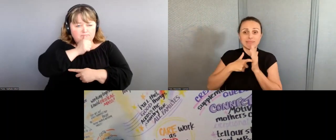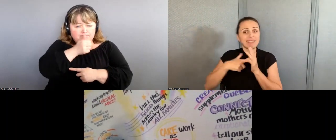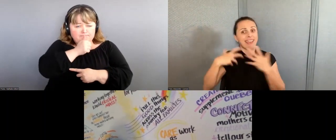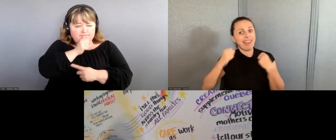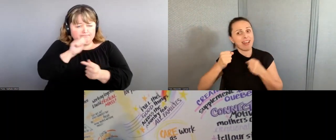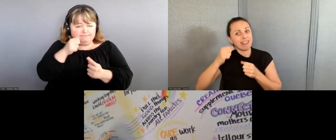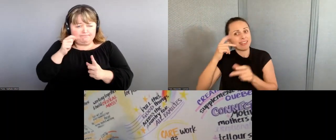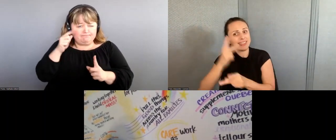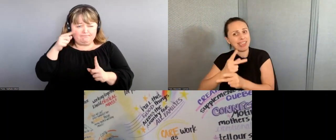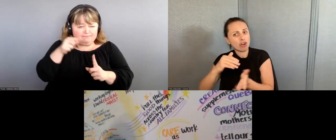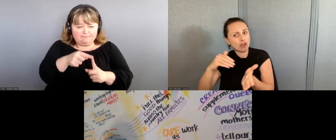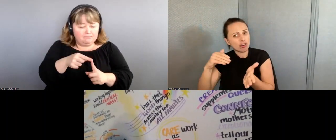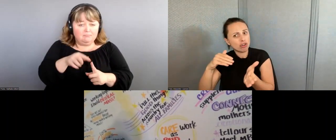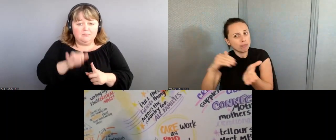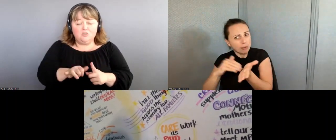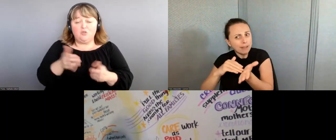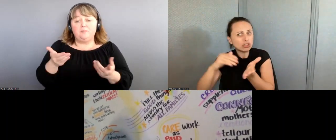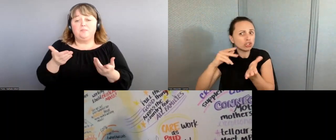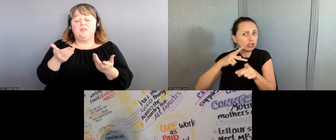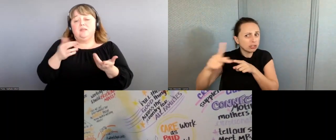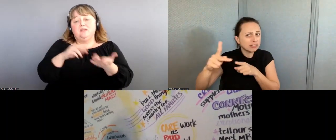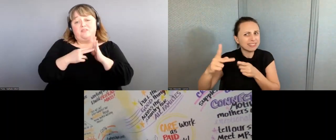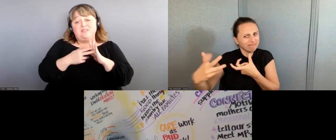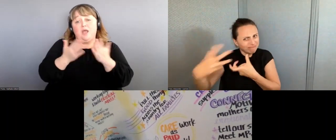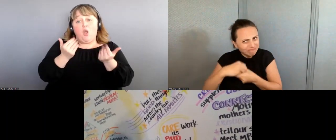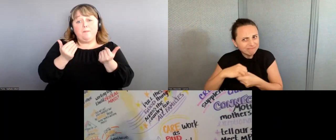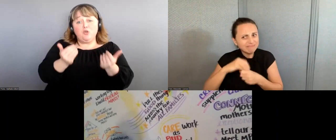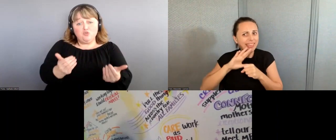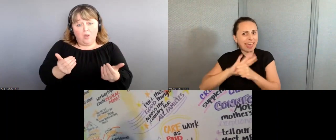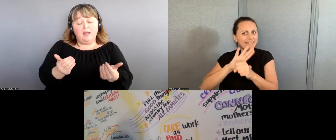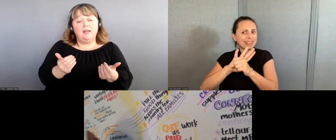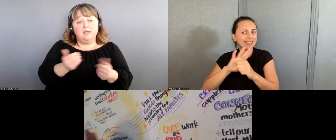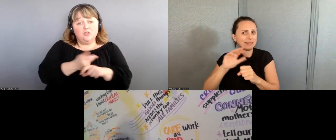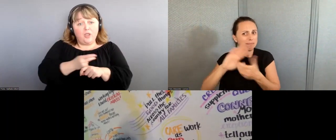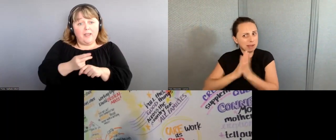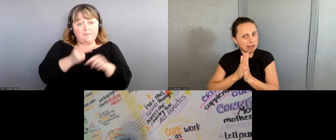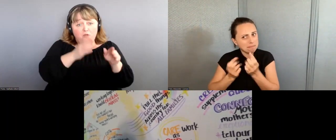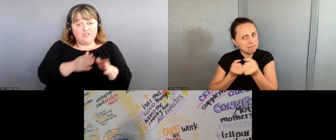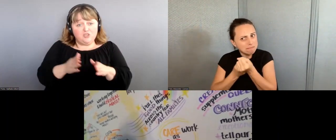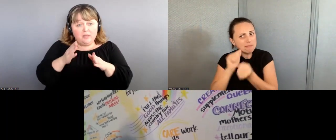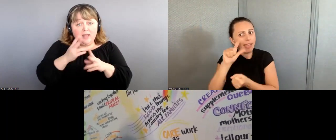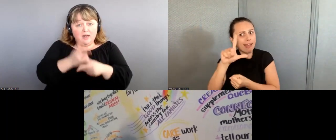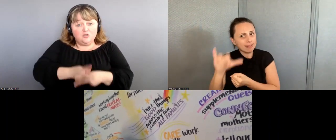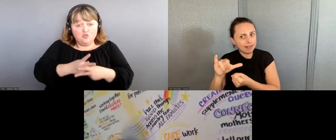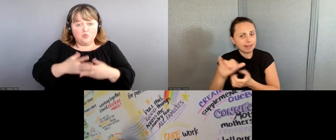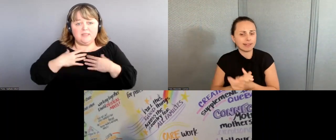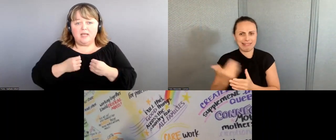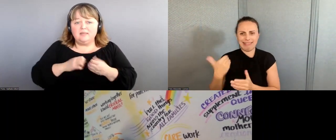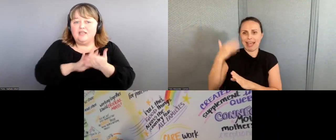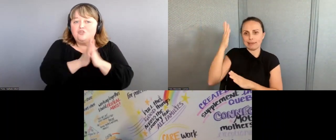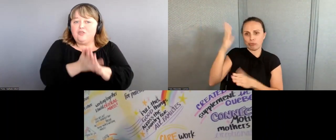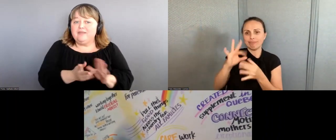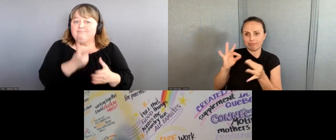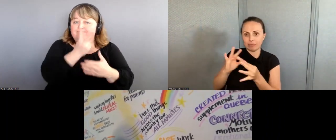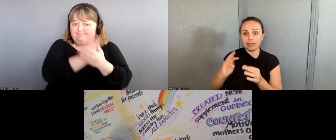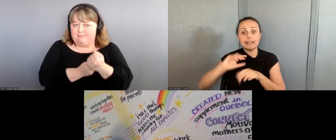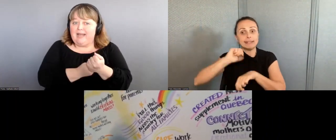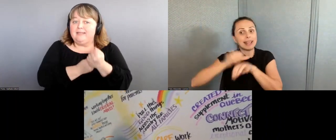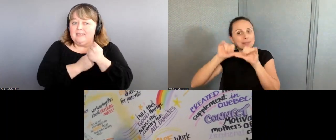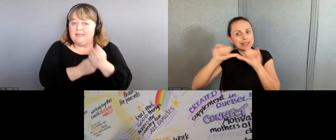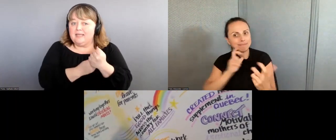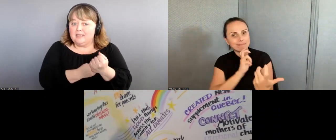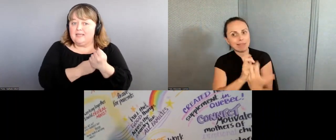professionals as allies and advocates in the system. And I heard that in the last presentation, to create a system that works for